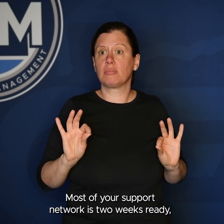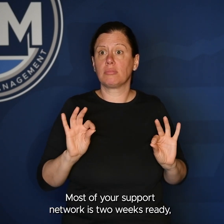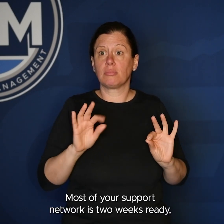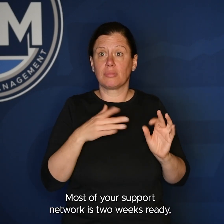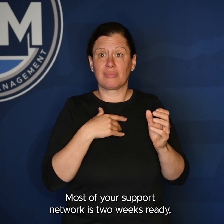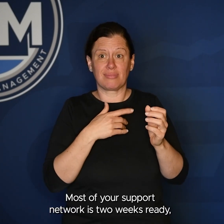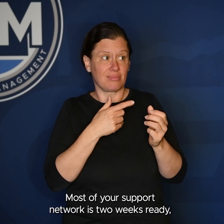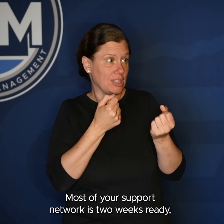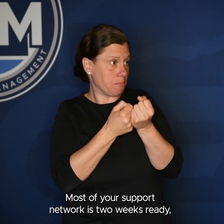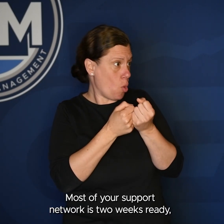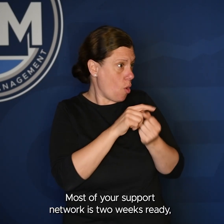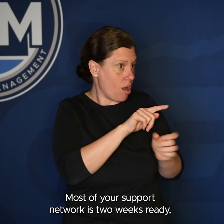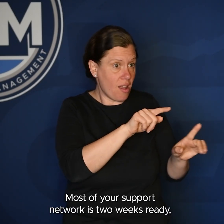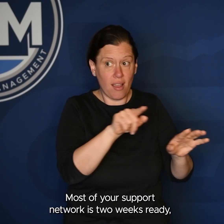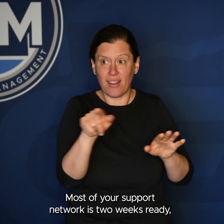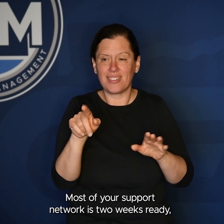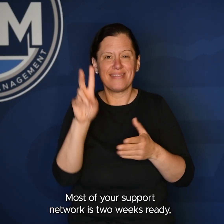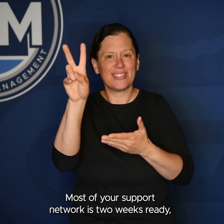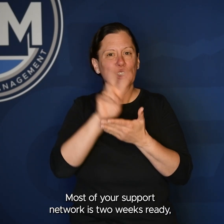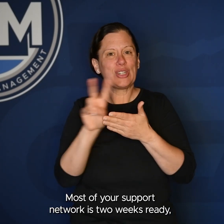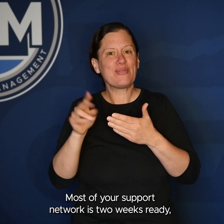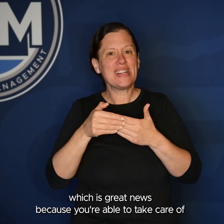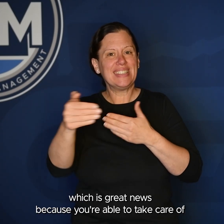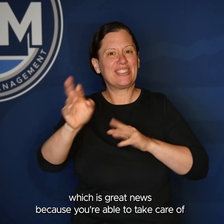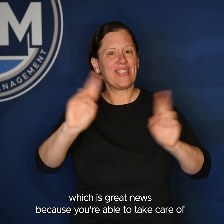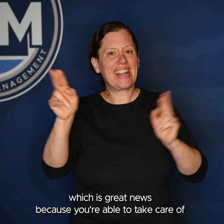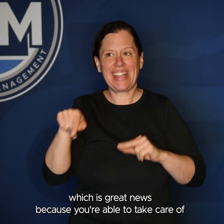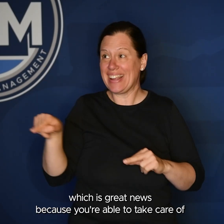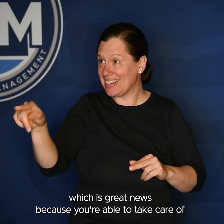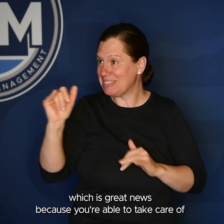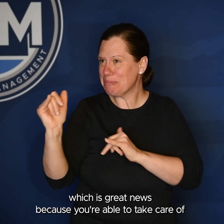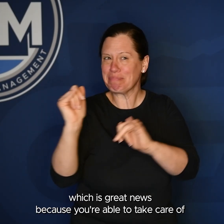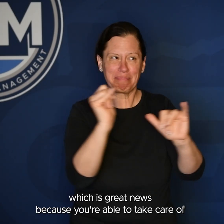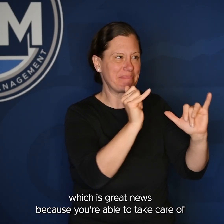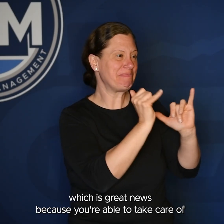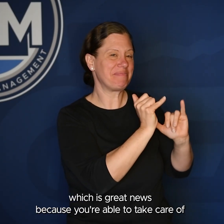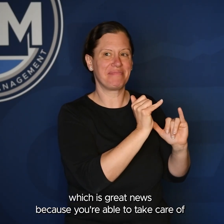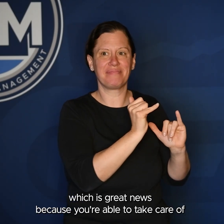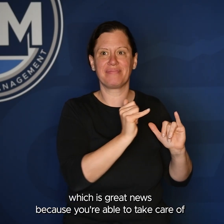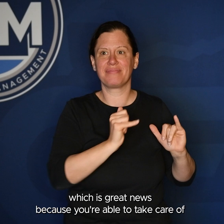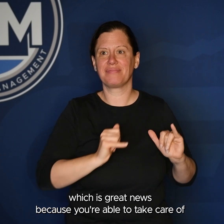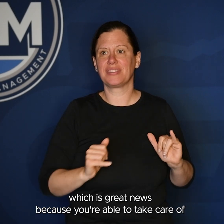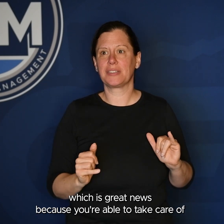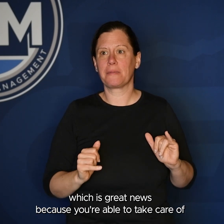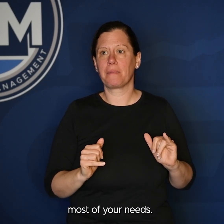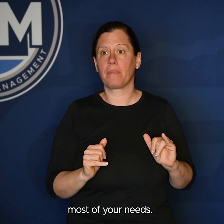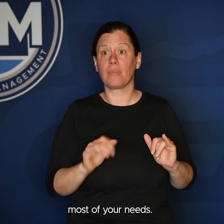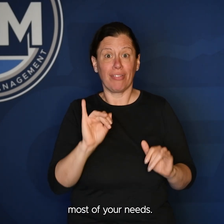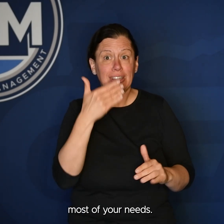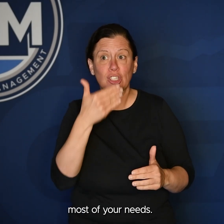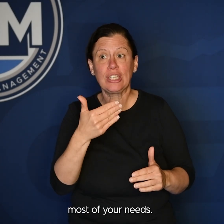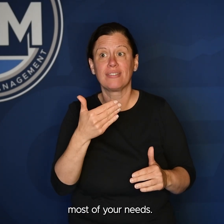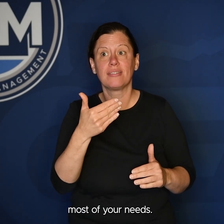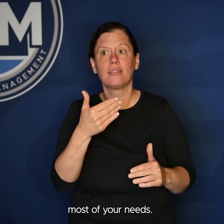Most of your support network is 2 weeks ready, which is great news because you're able to take care of most of your needs.